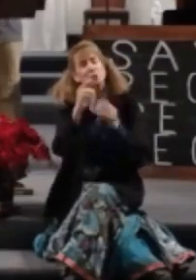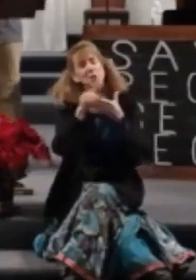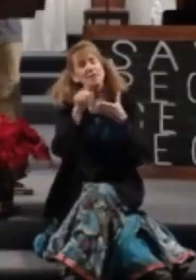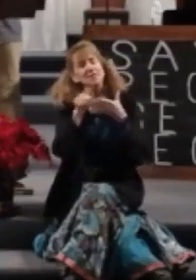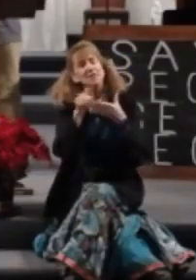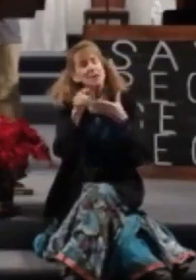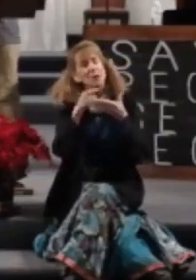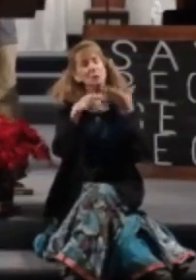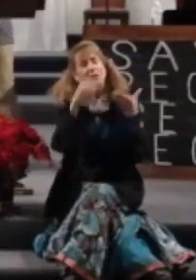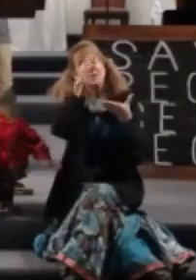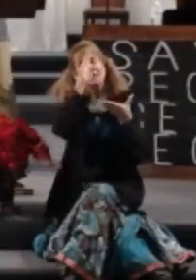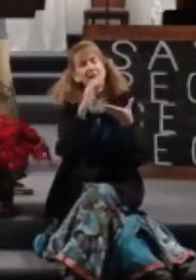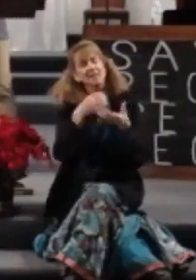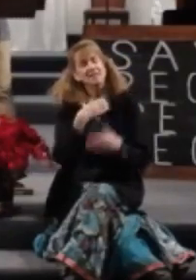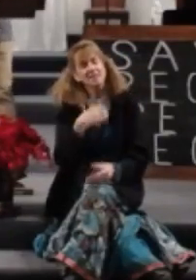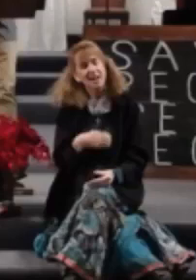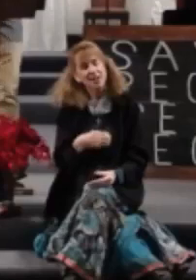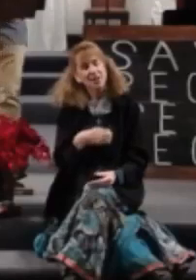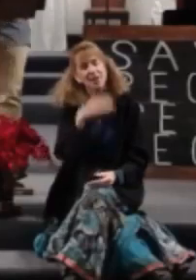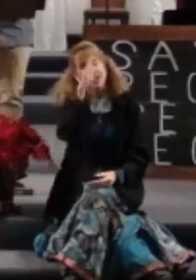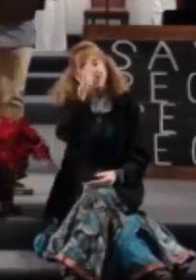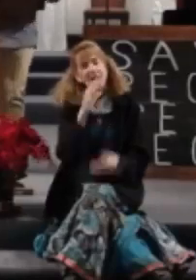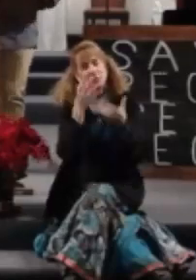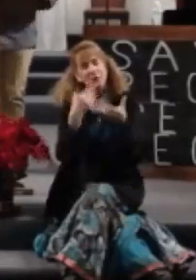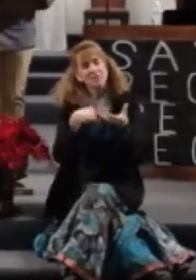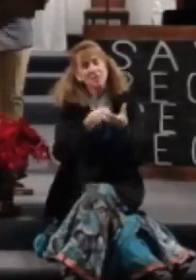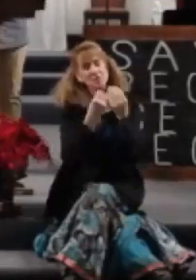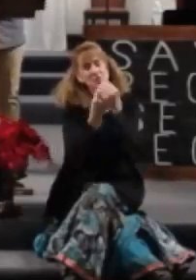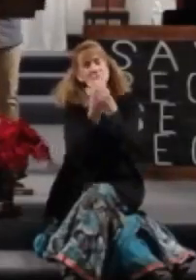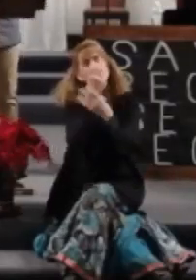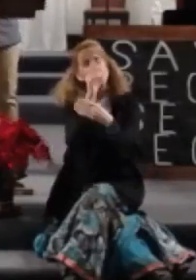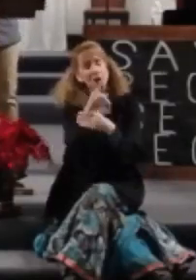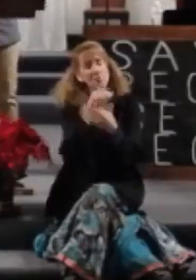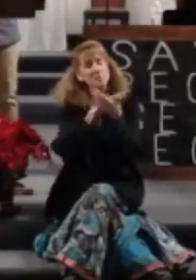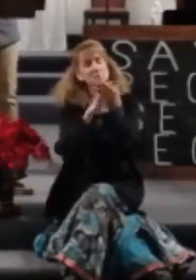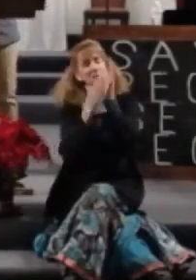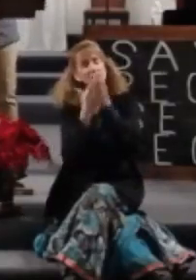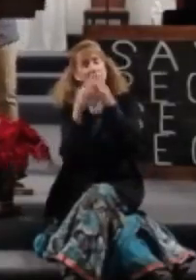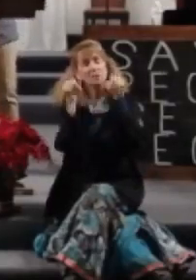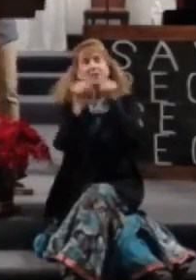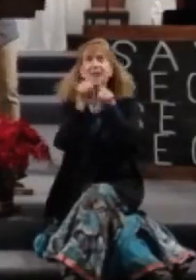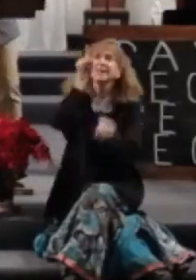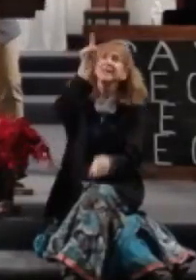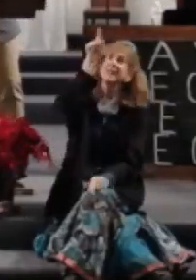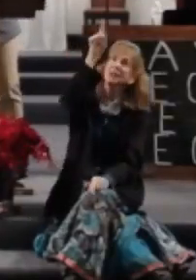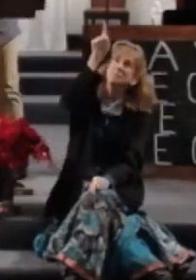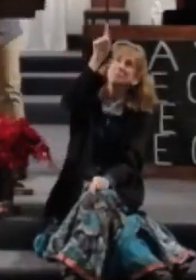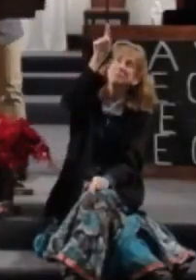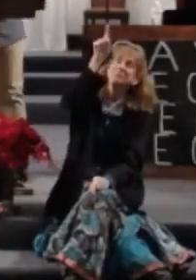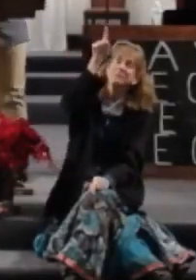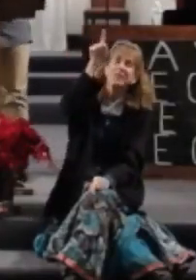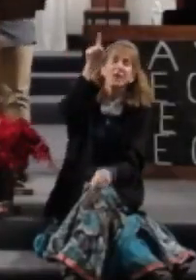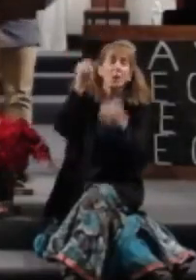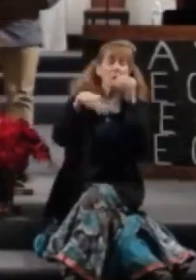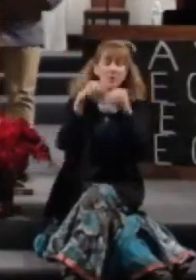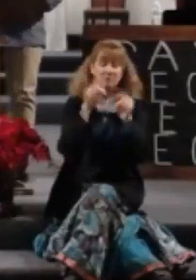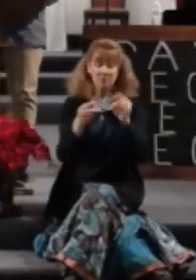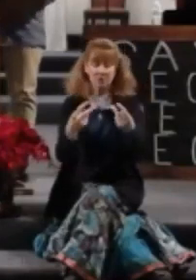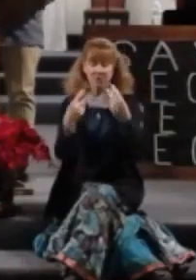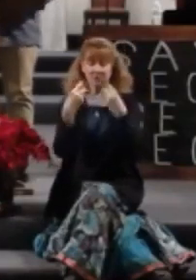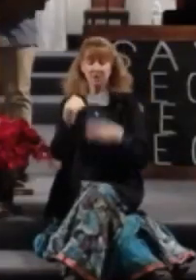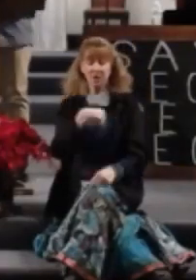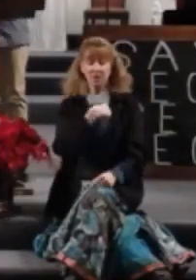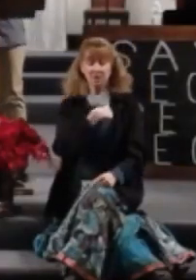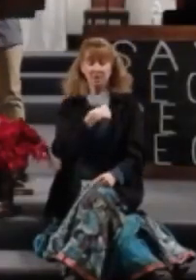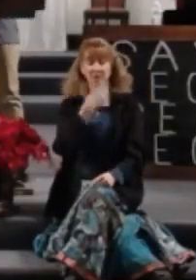of us. First, we learn that God wants us to grow up to be like Him. He wants us to mature to the point that when people see us, they